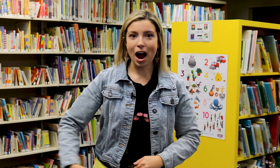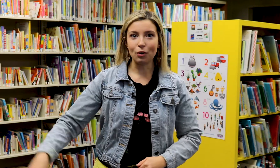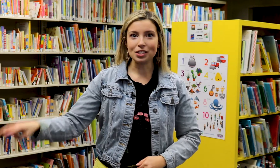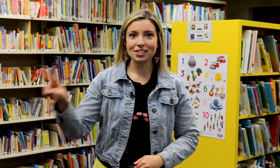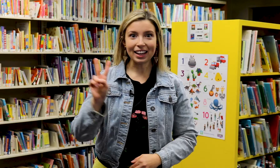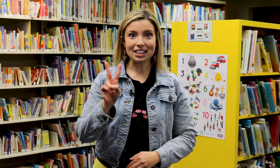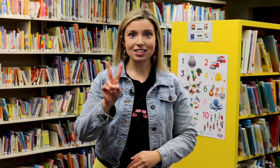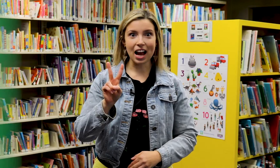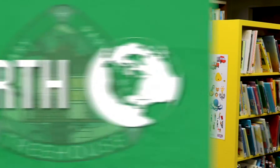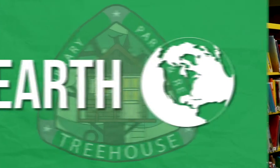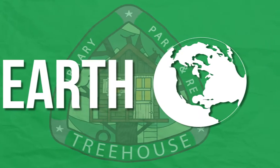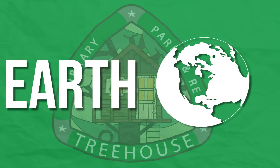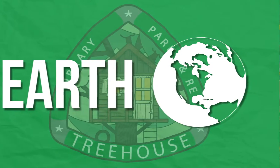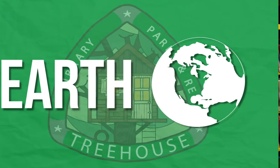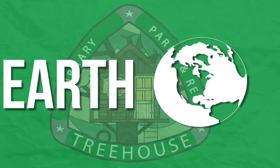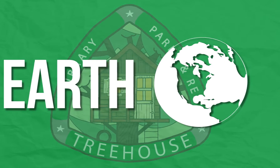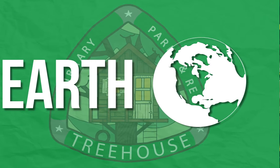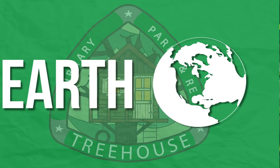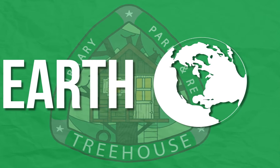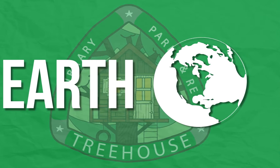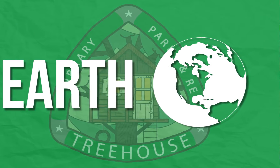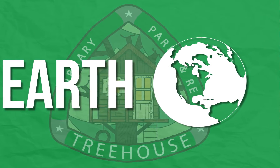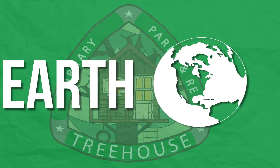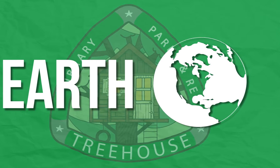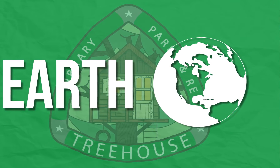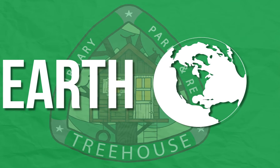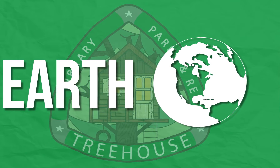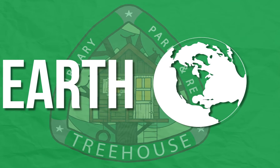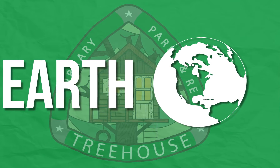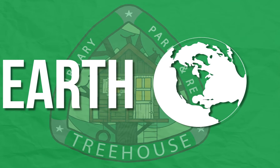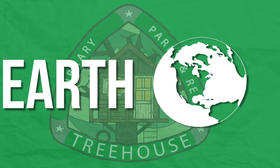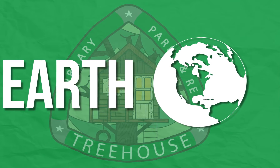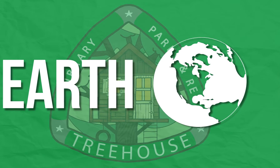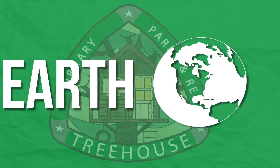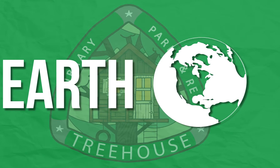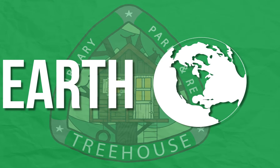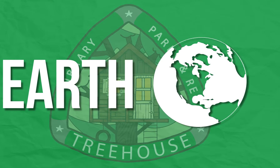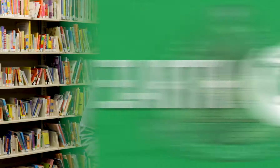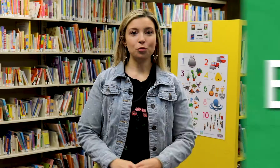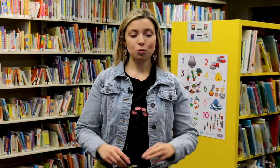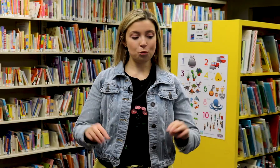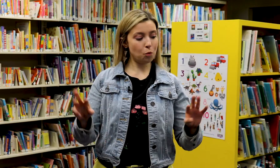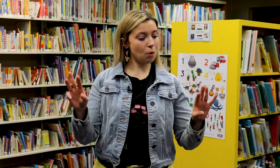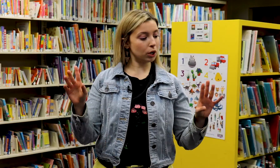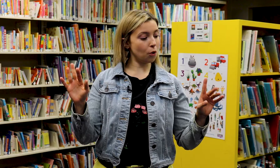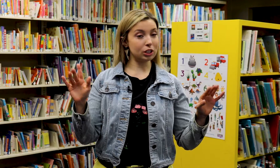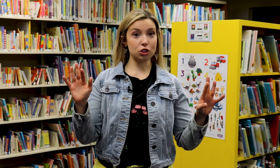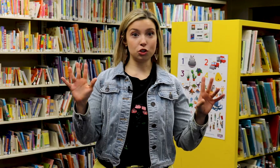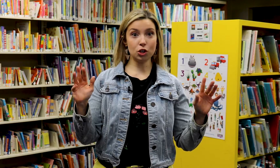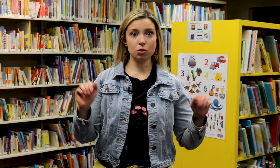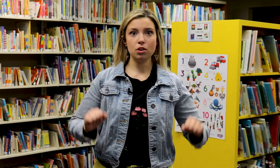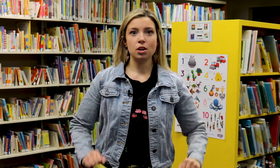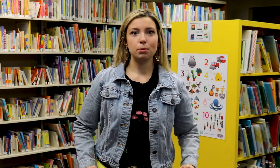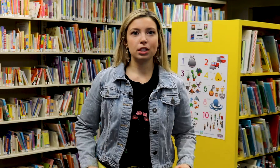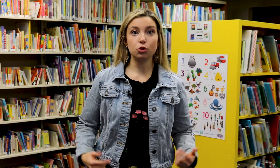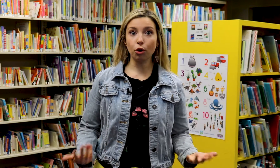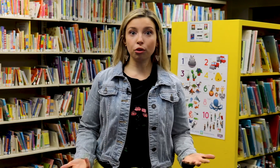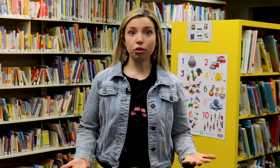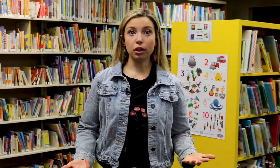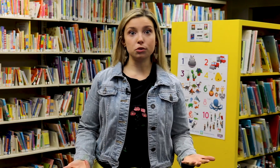our second sign is, you guessed it, Earth. Now, what we're going to do, because Earth is